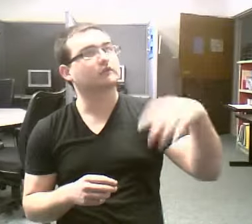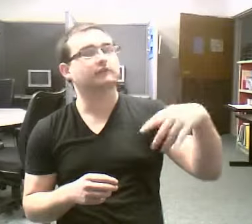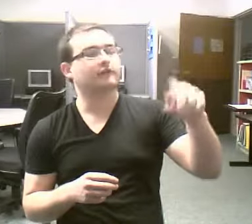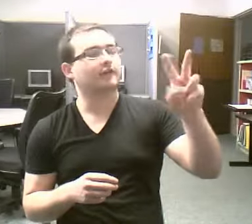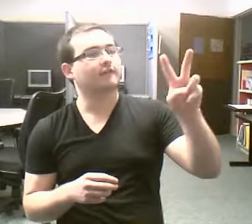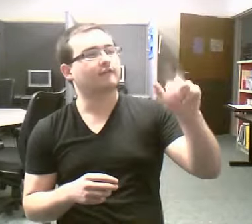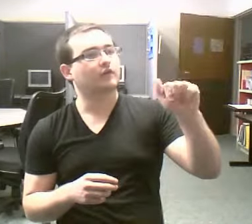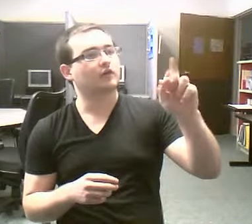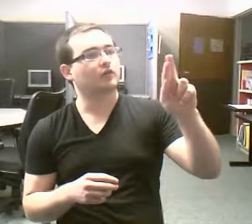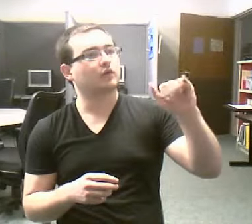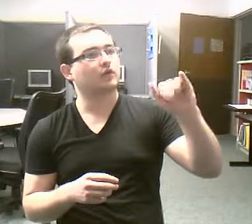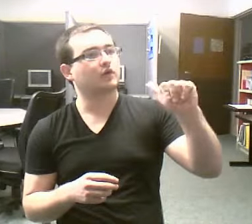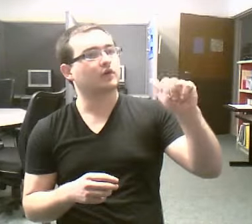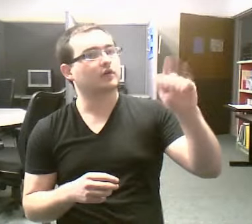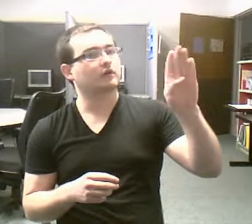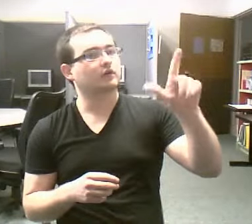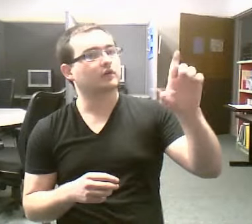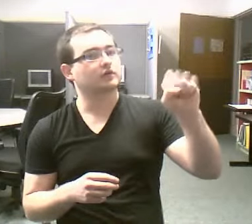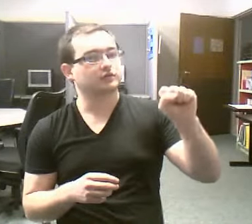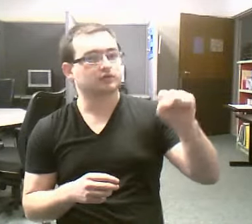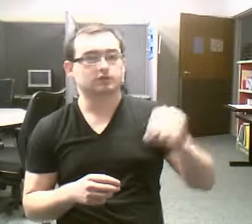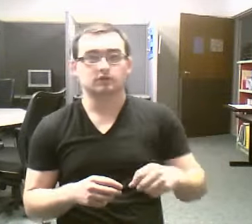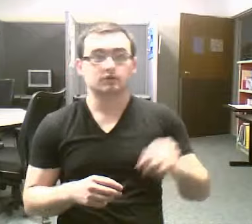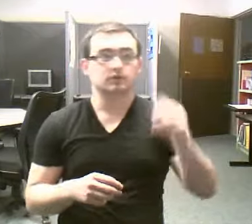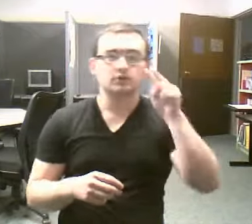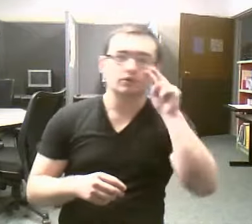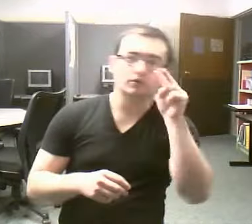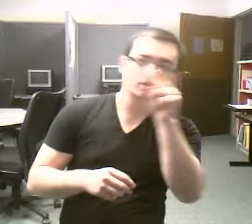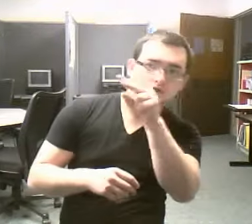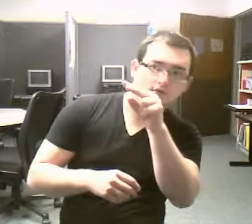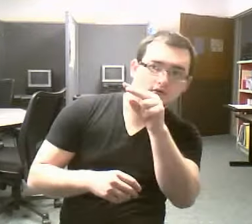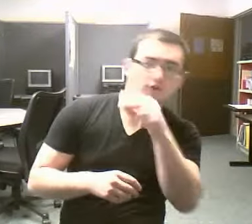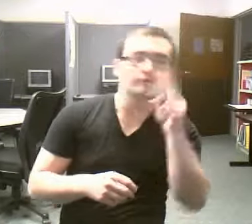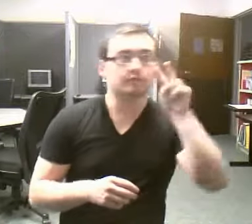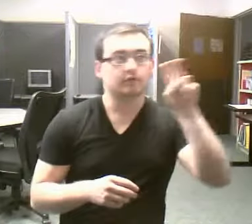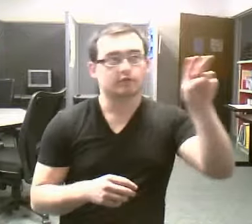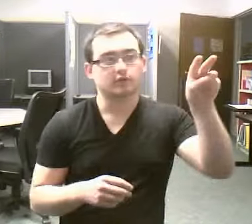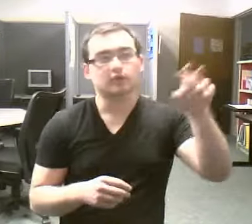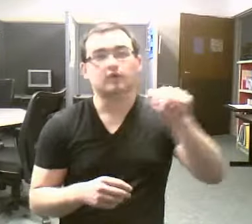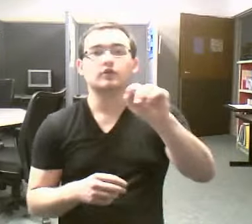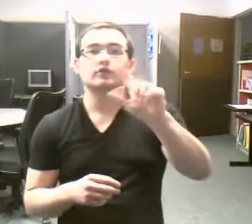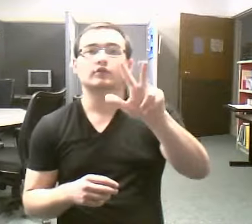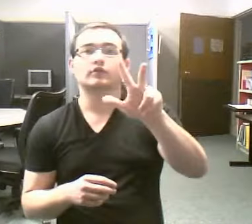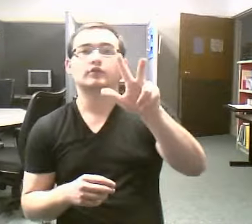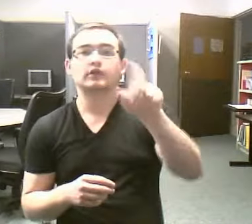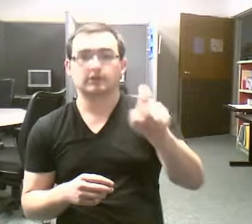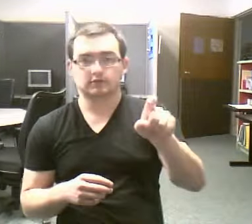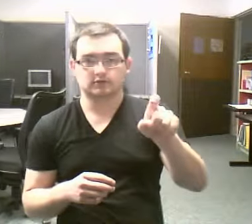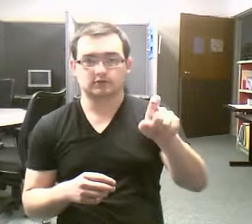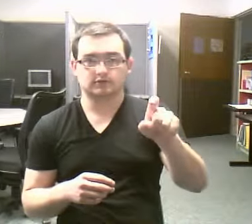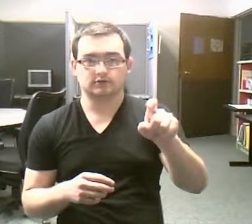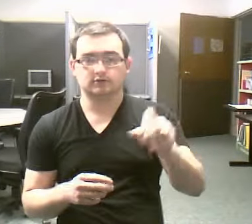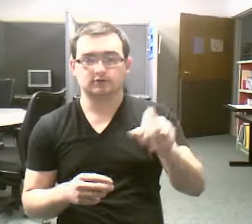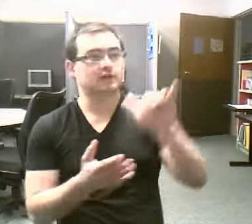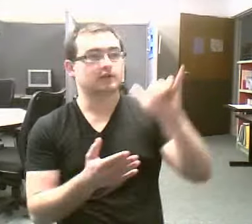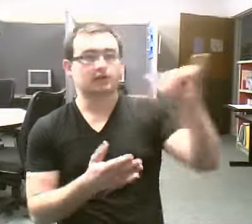right here, 3x. So that is your first lesson on the real numbers. And so I want to do a quick